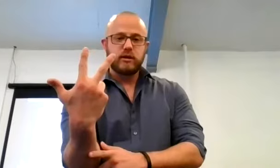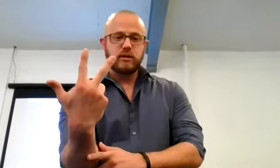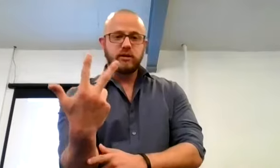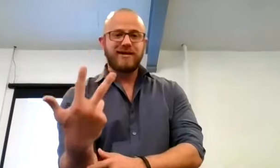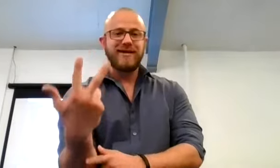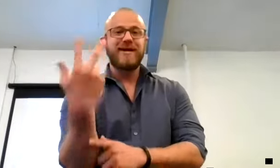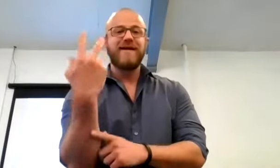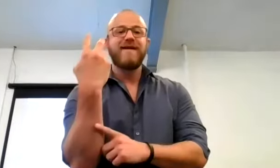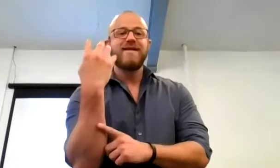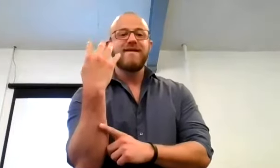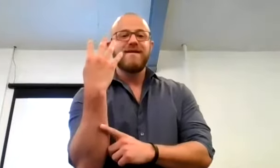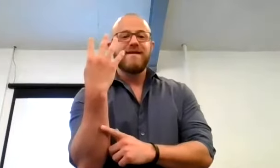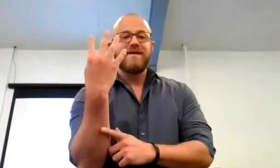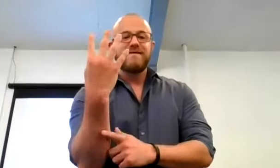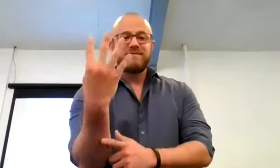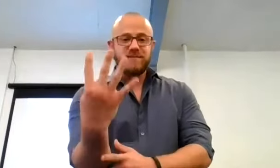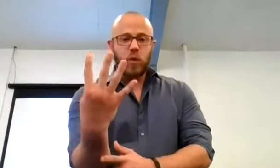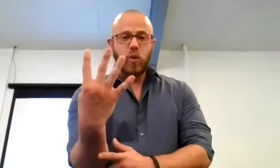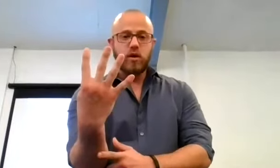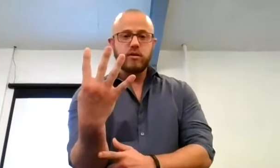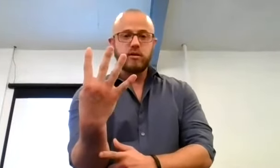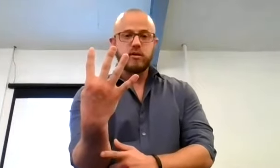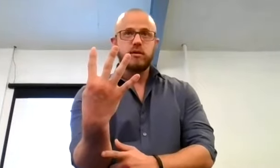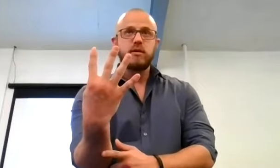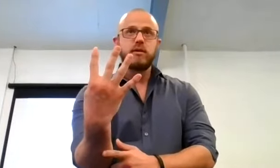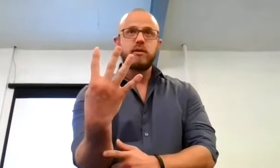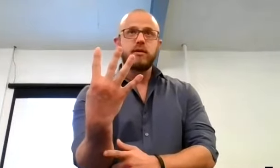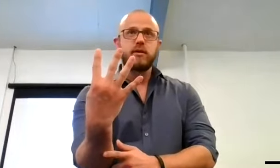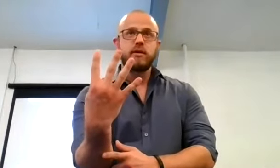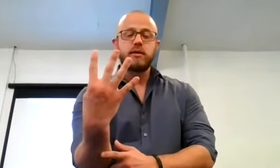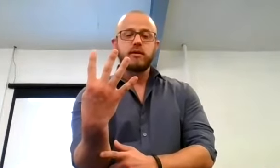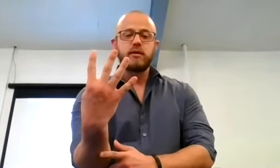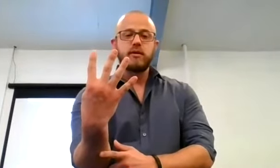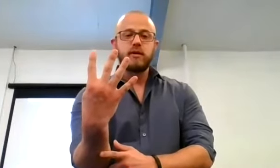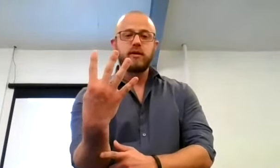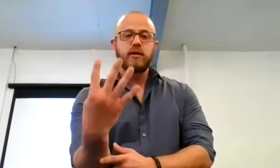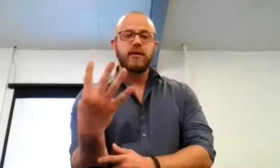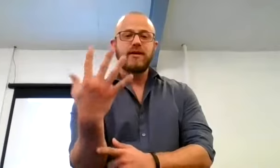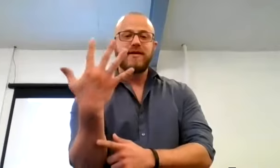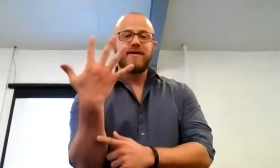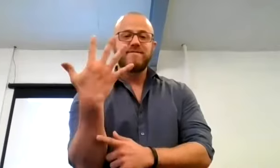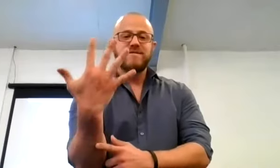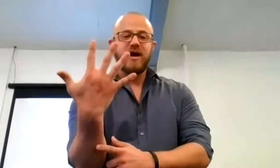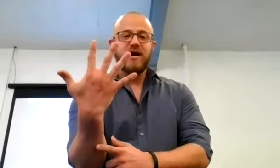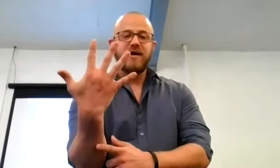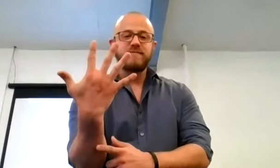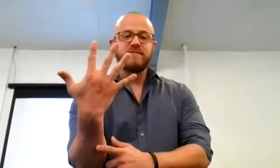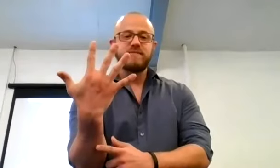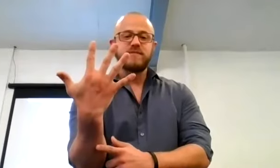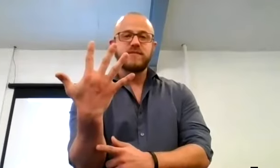This is how you properly do it. And then here's 4, keeping your palm facing towards yourself. And then